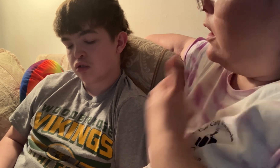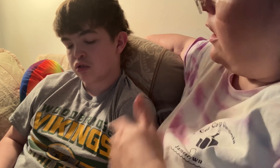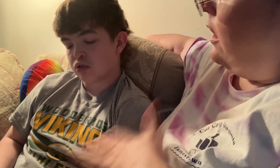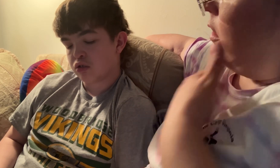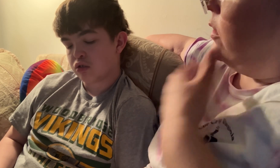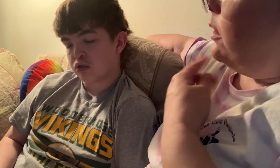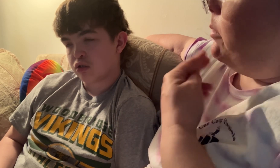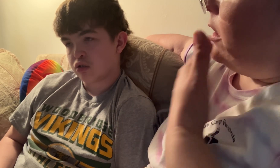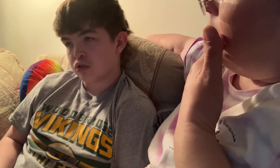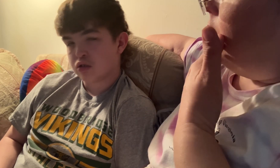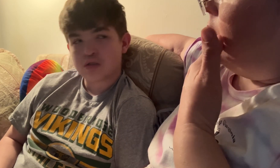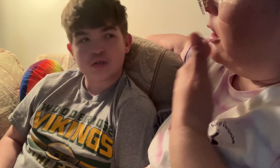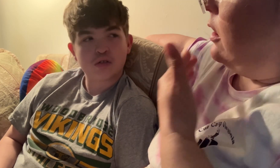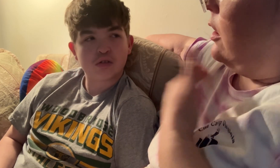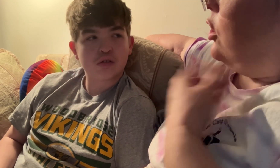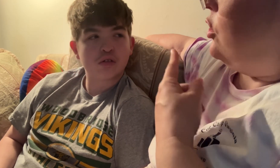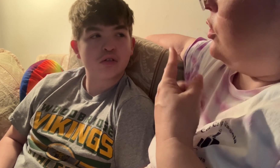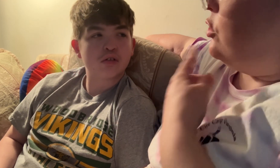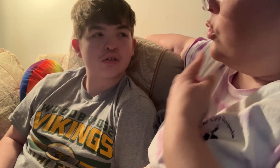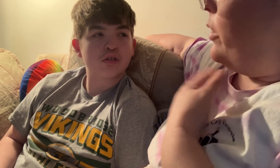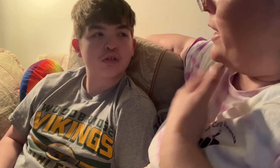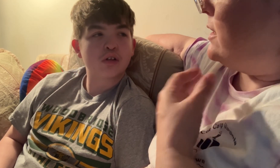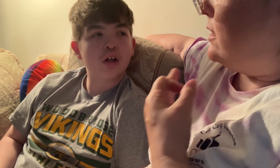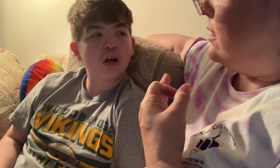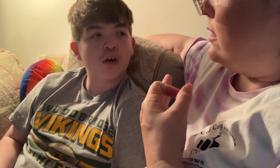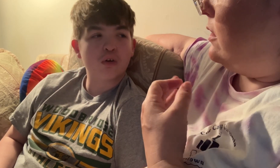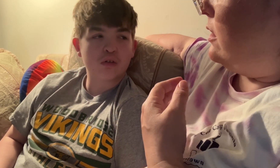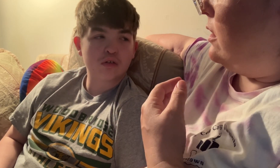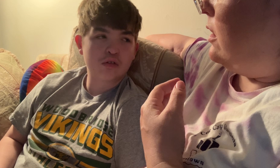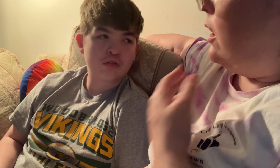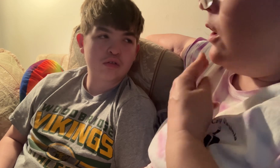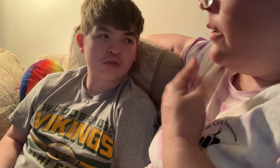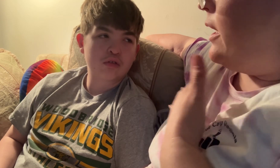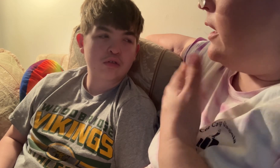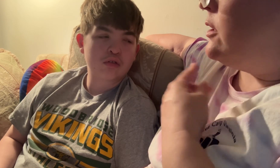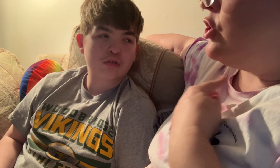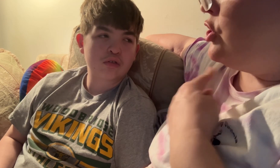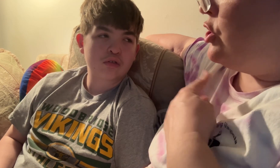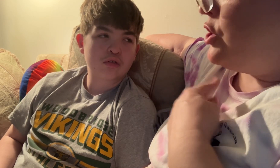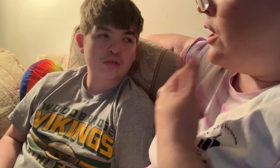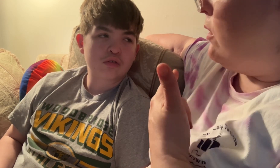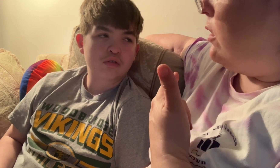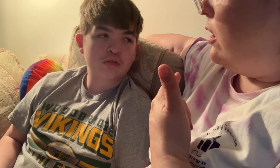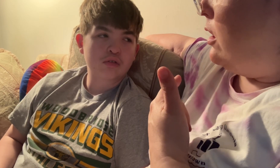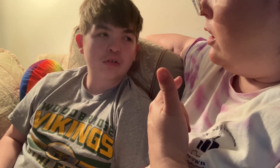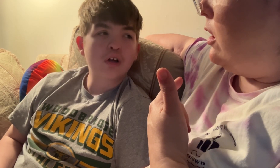Hey, look at me. Good choice? Oh. Okay. Chill. Okay.